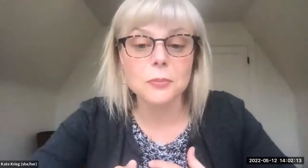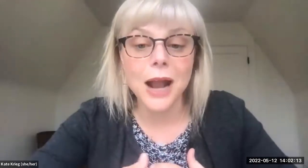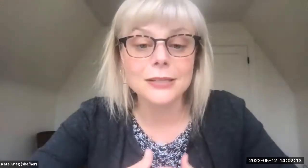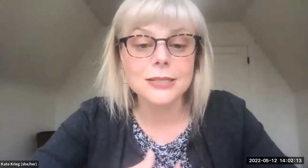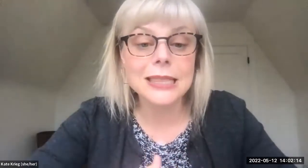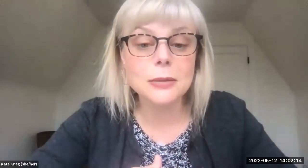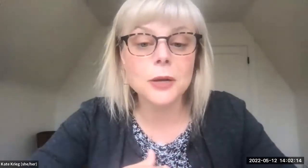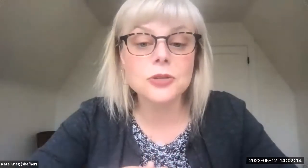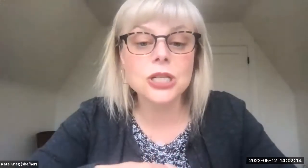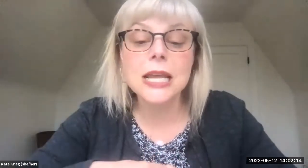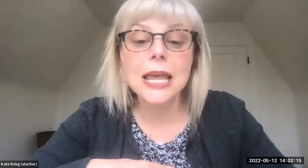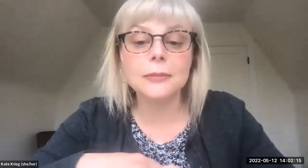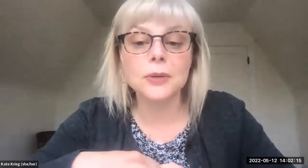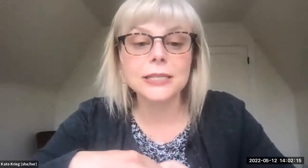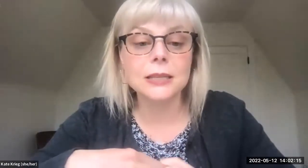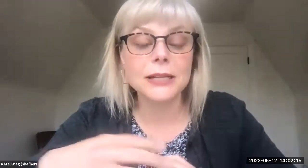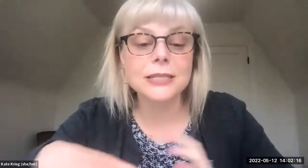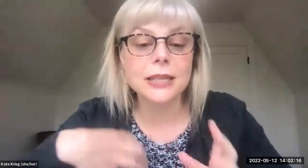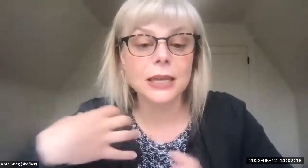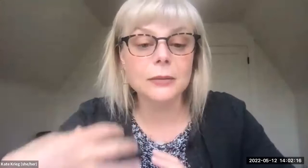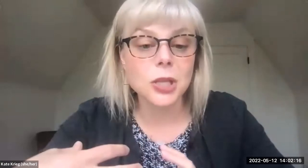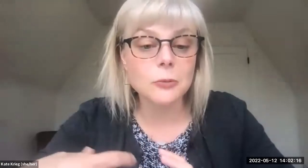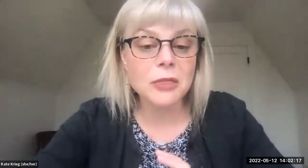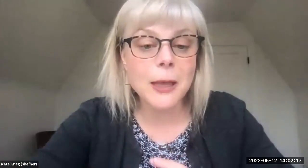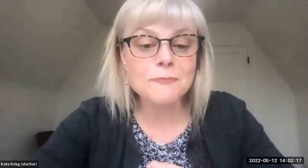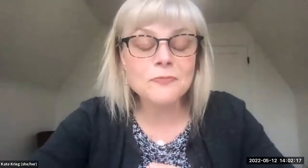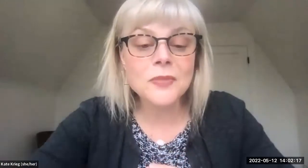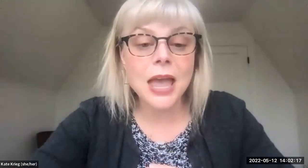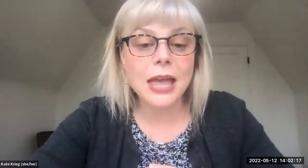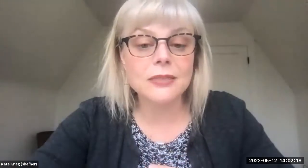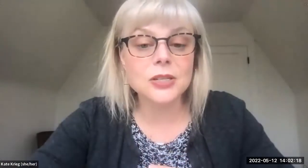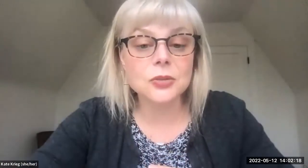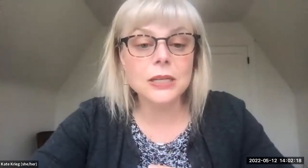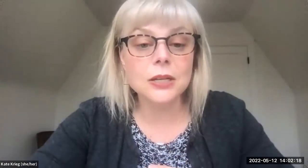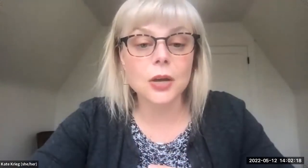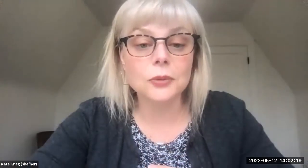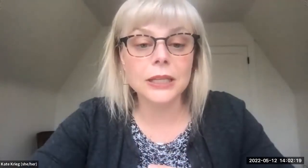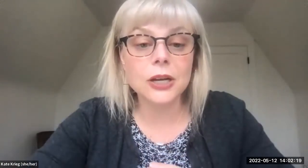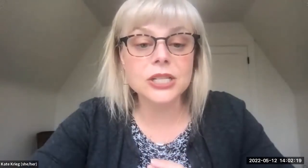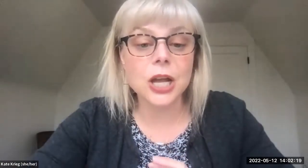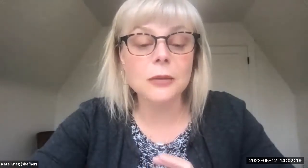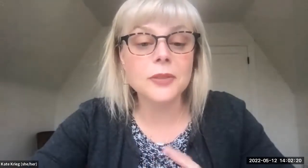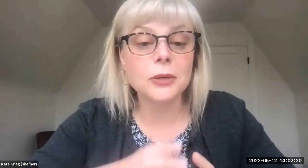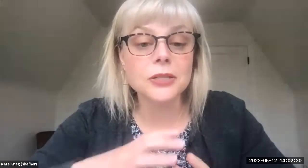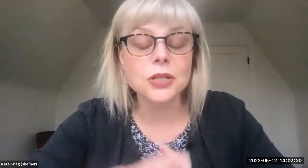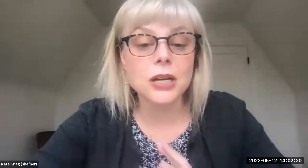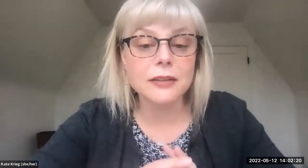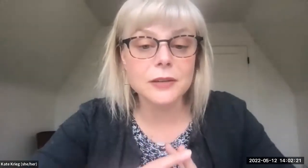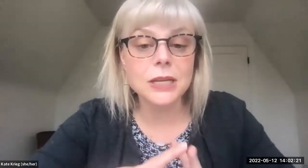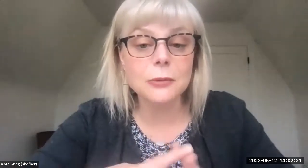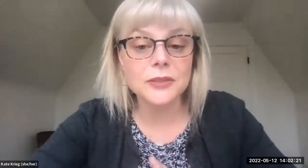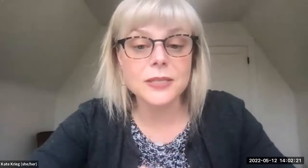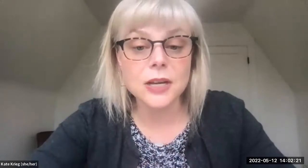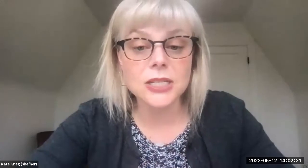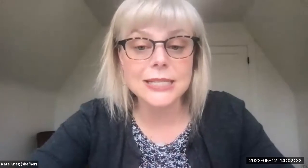to start practicing the approach and embracing the mindset that comes along with that. And they're doing a really great job. They want to start